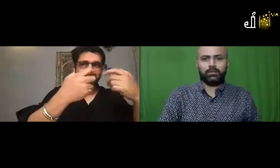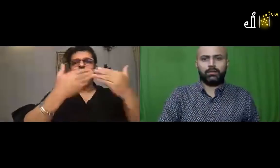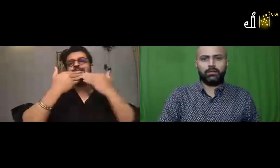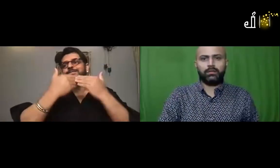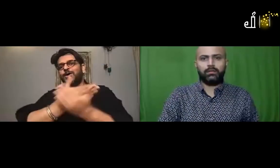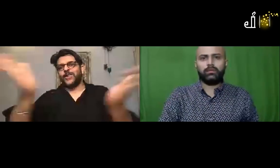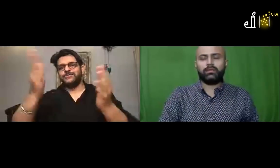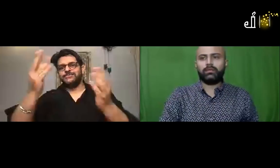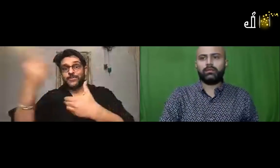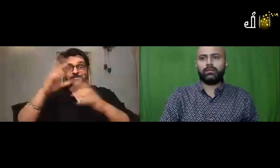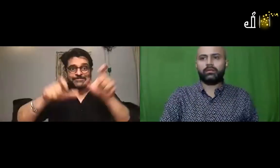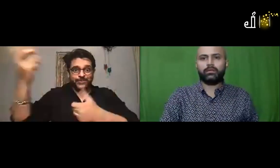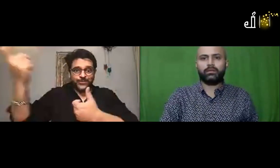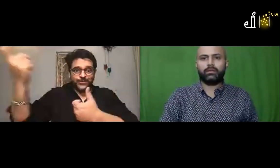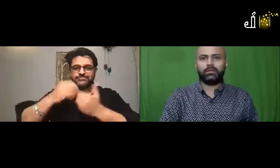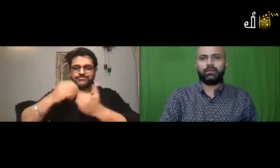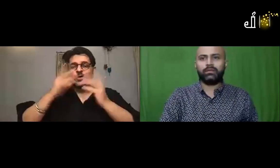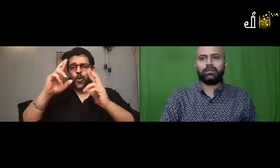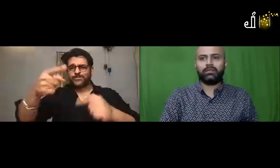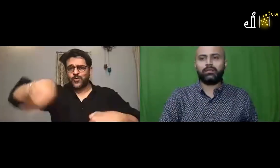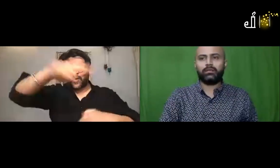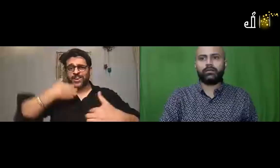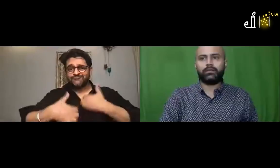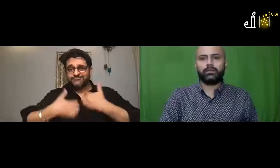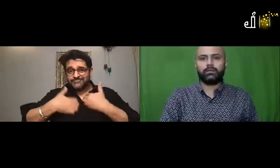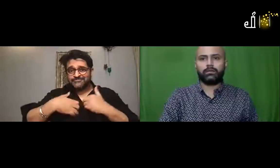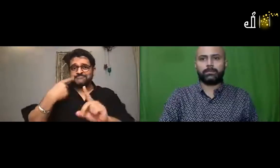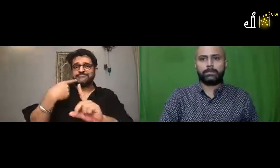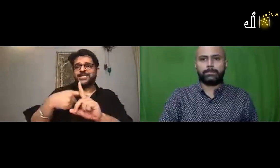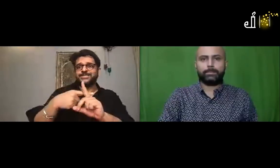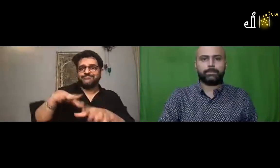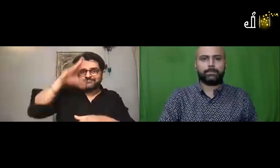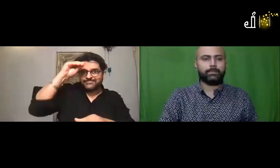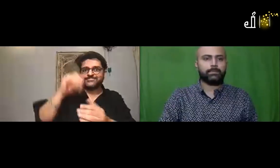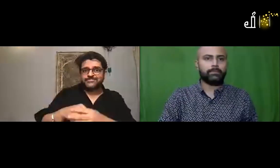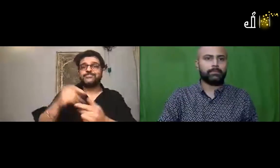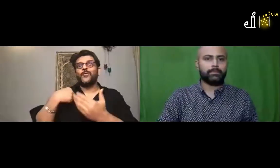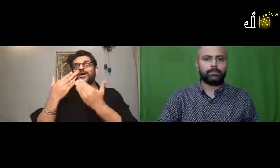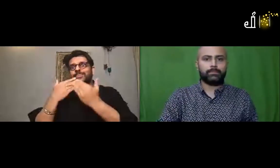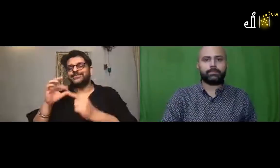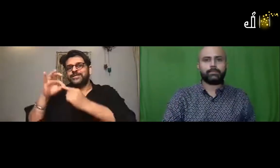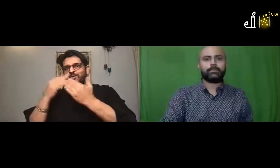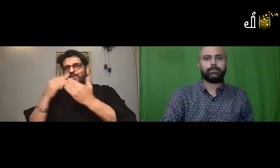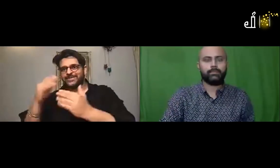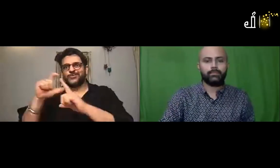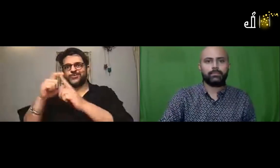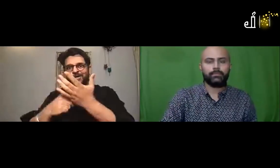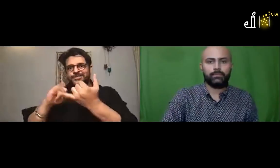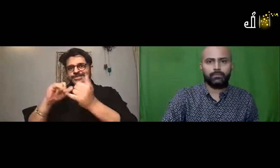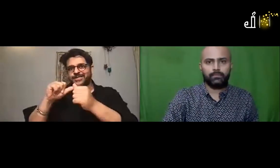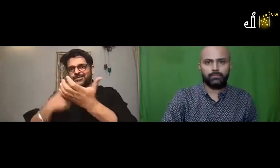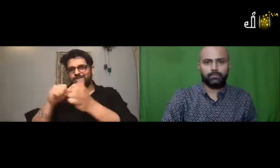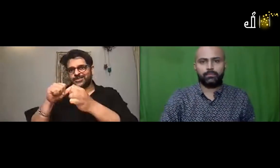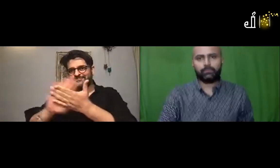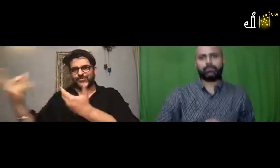interpreters. Thanks to the panelists. Thanks everyone for joining. Thank you people for joining in. Hope you had an interesting time and got to learn something.